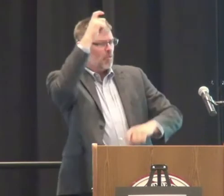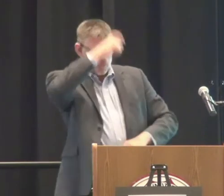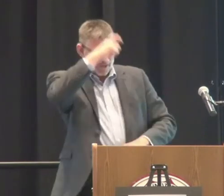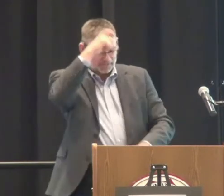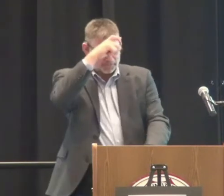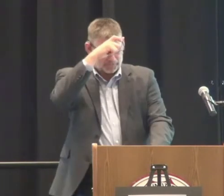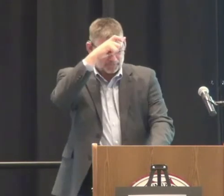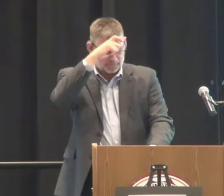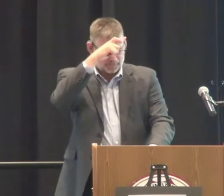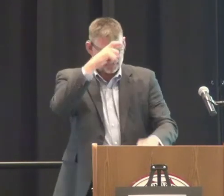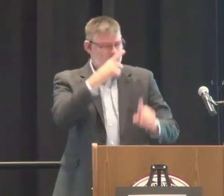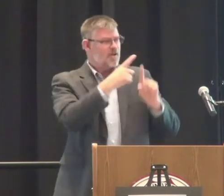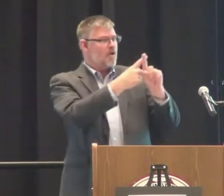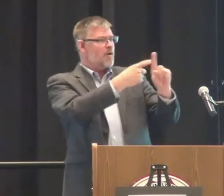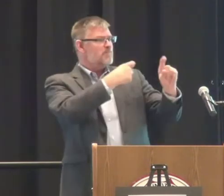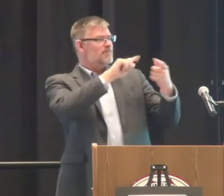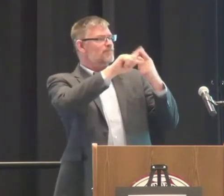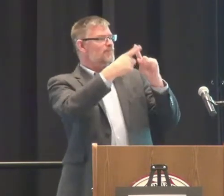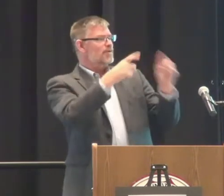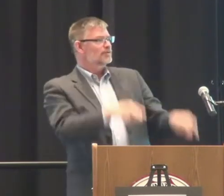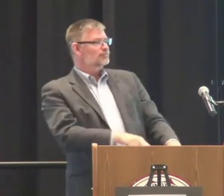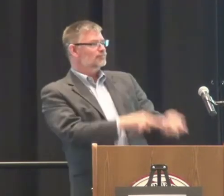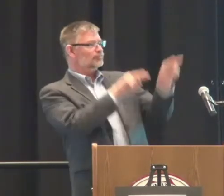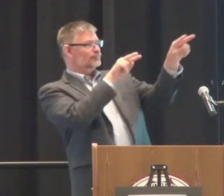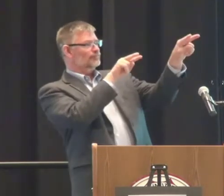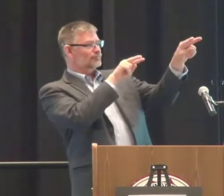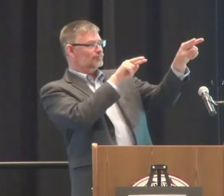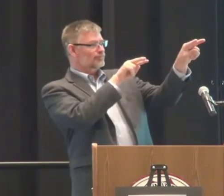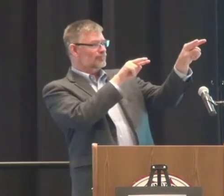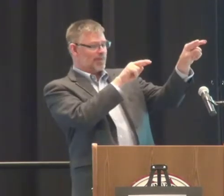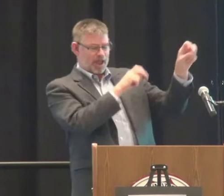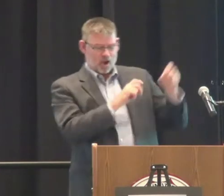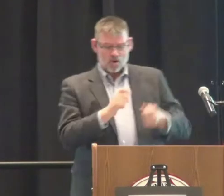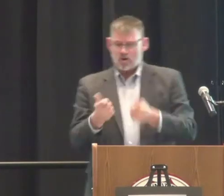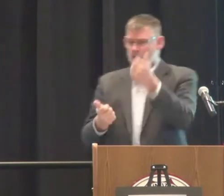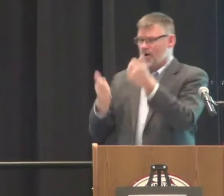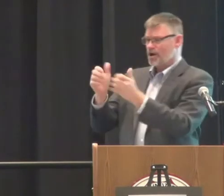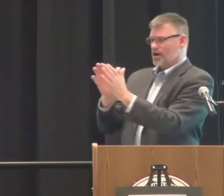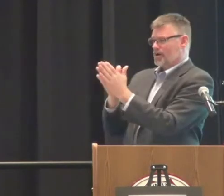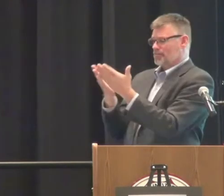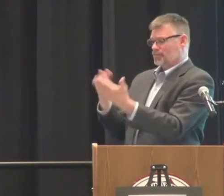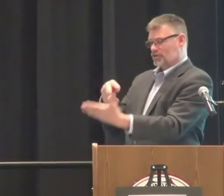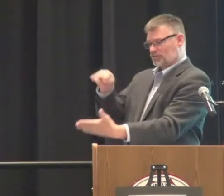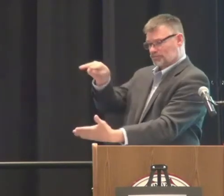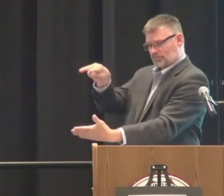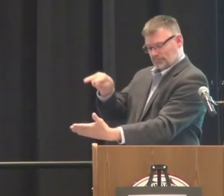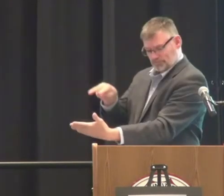I seek life's wisdom from a friend or a book, but my Father